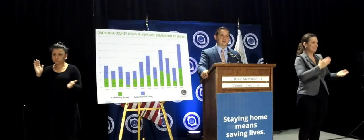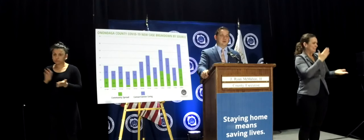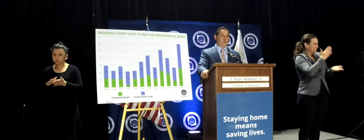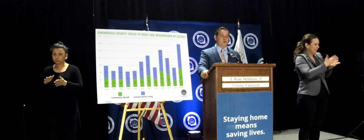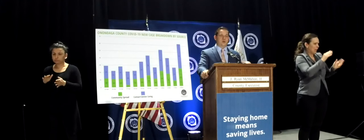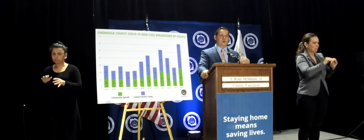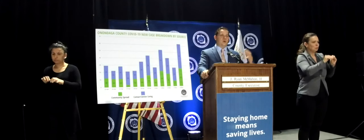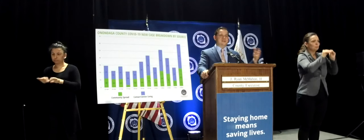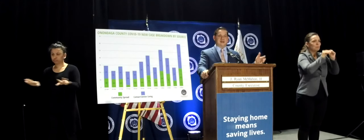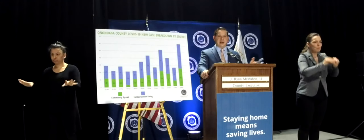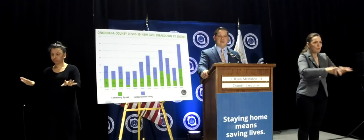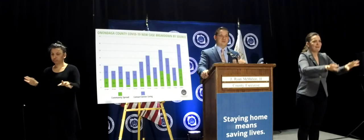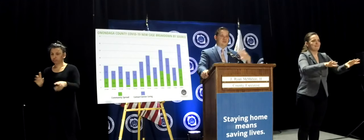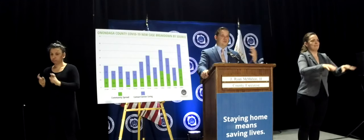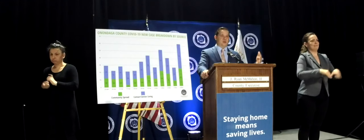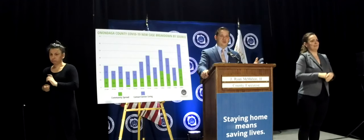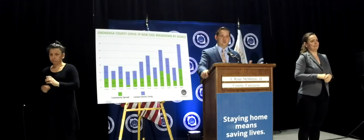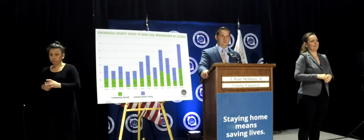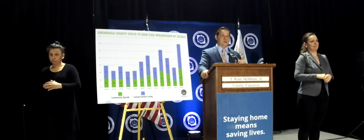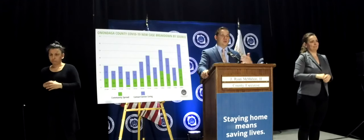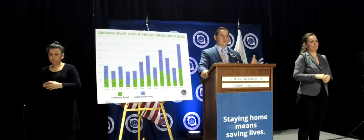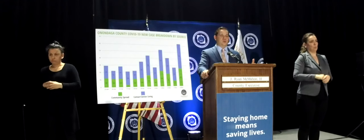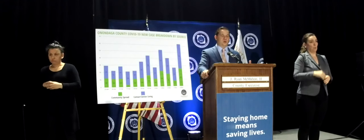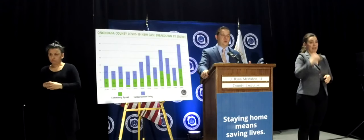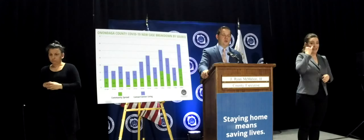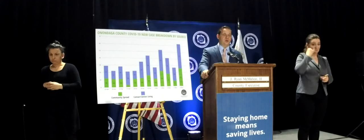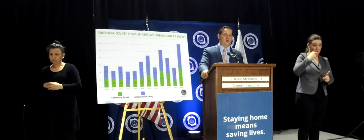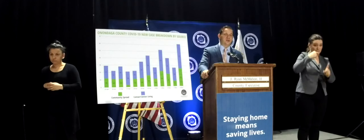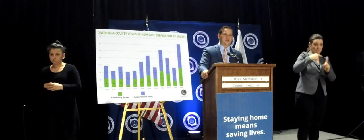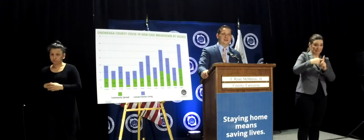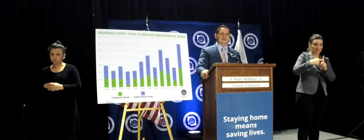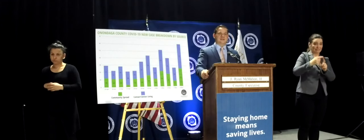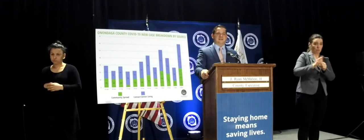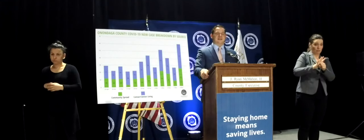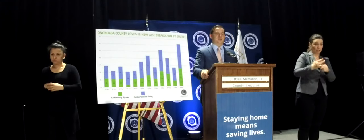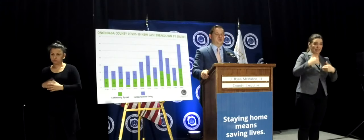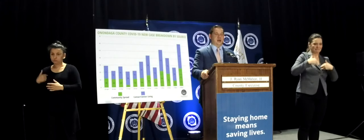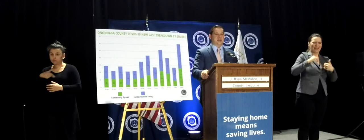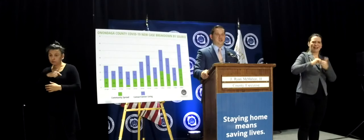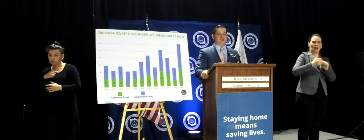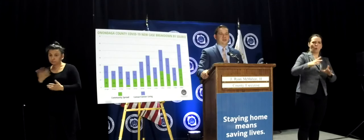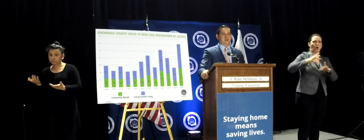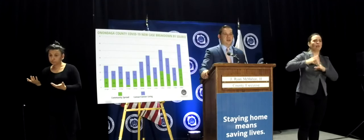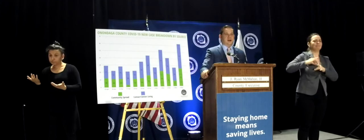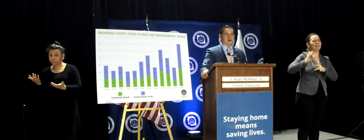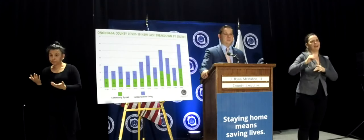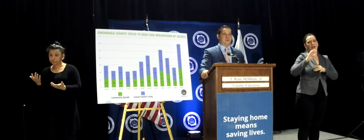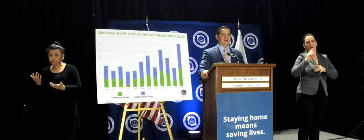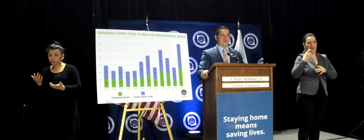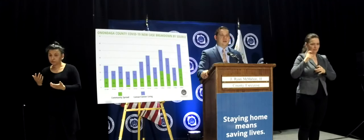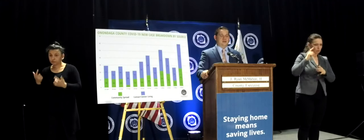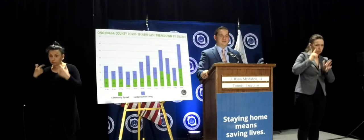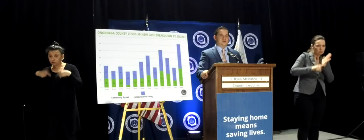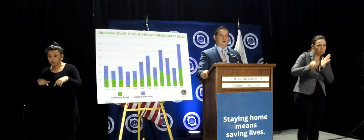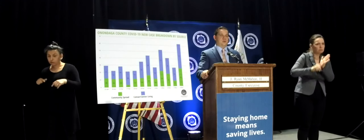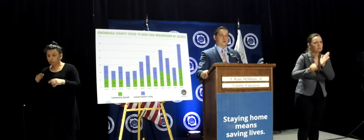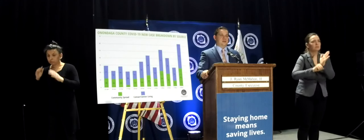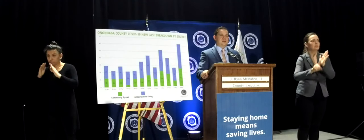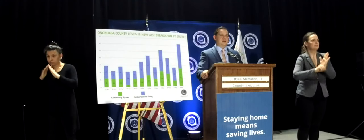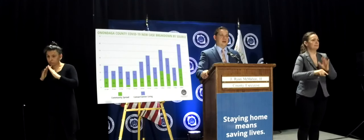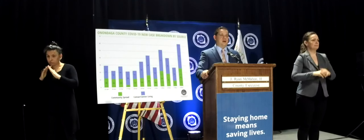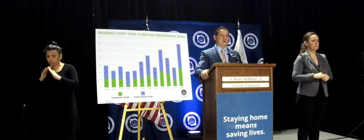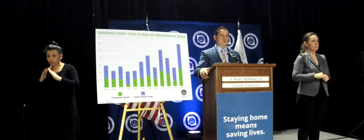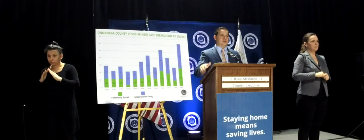cases. We're the only ones that have this information. So we're the only ones that can dictate the strategy. And